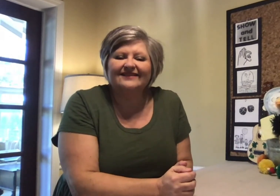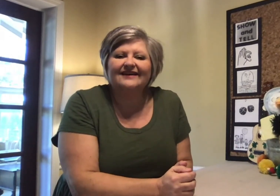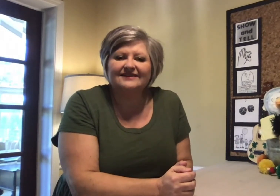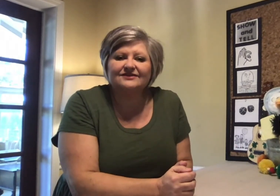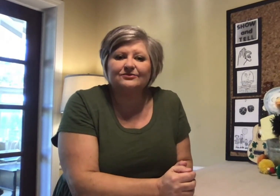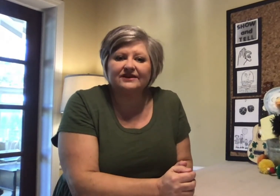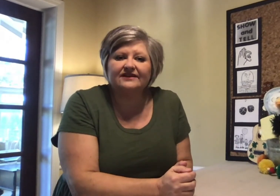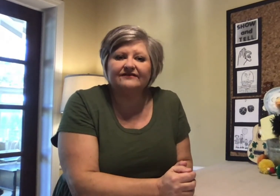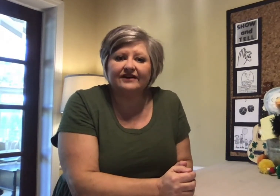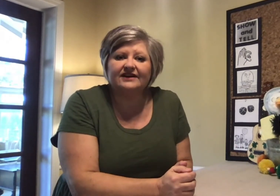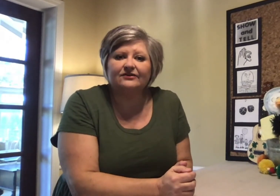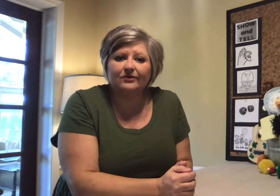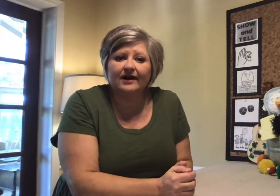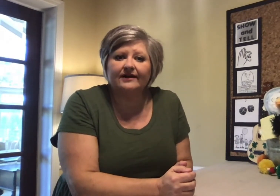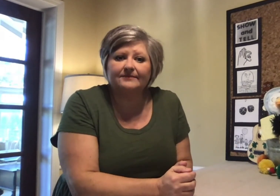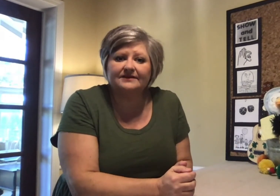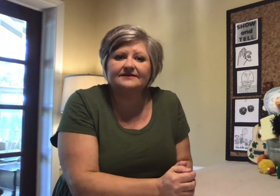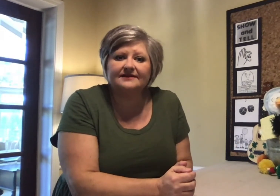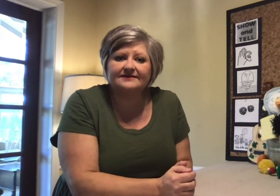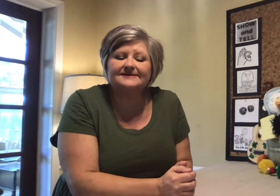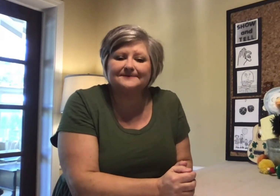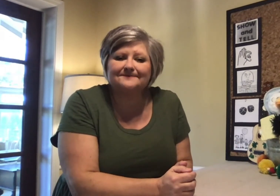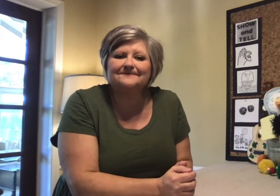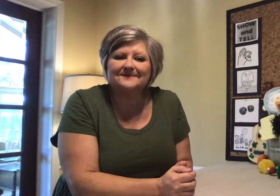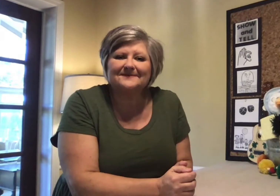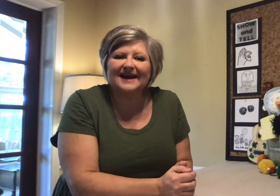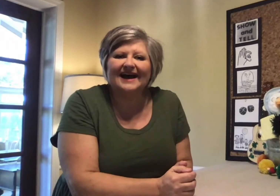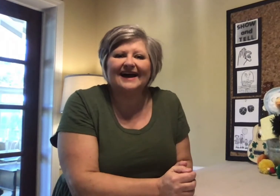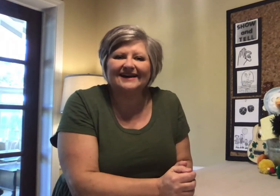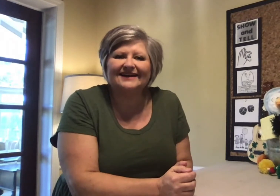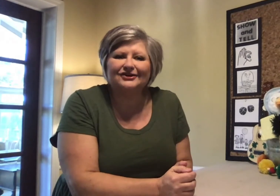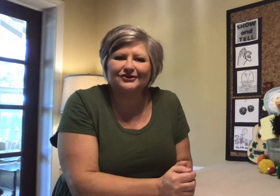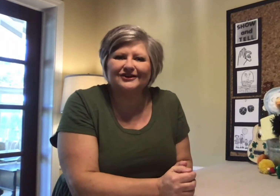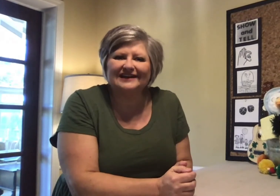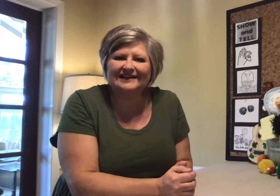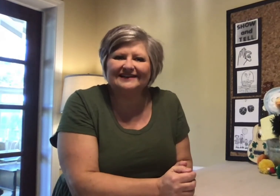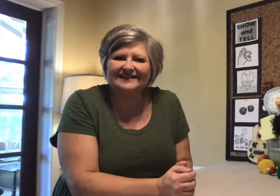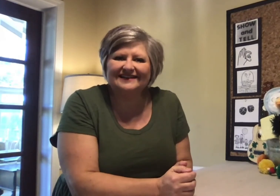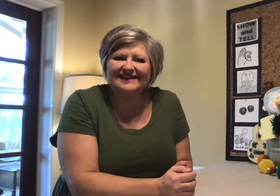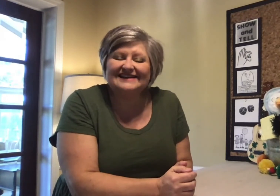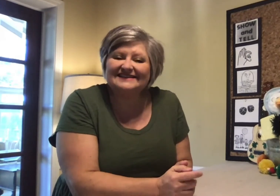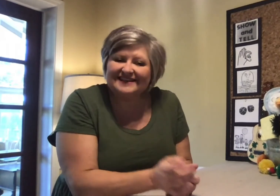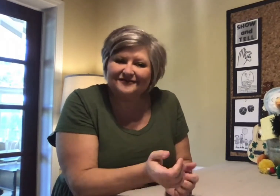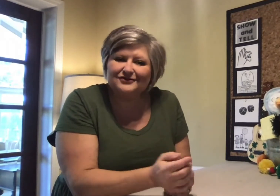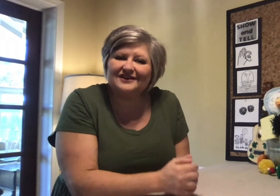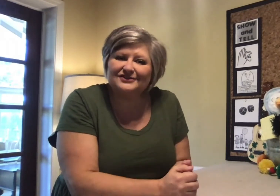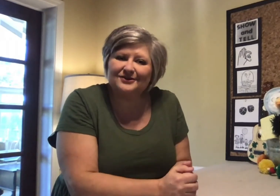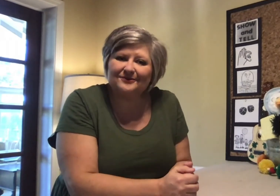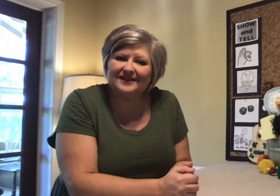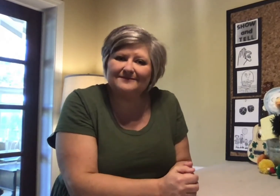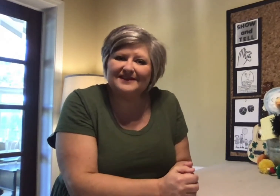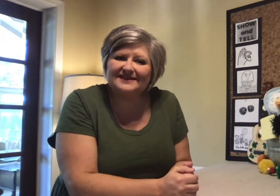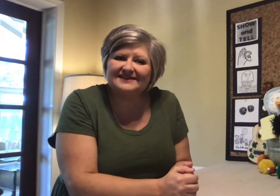That's a really funny rhyme, isn't it? I agree. See if you can do it with me this